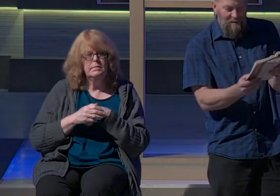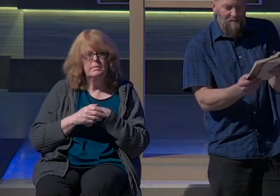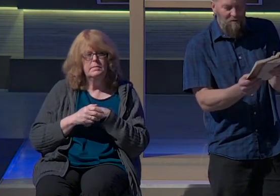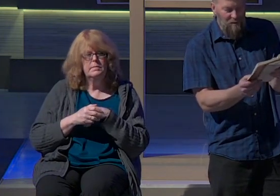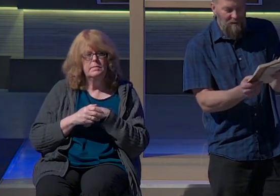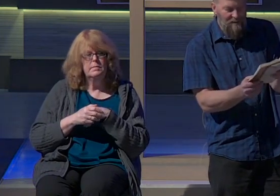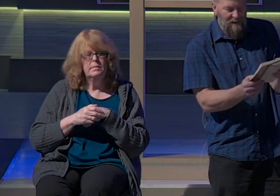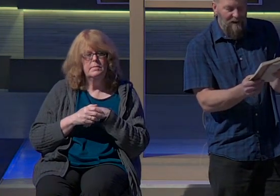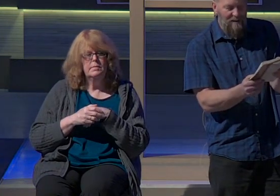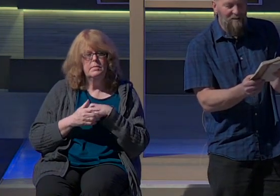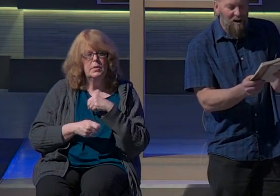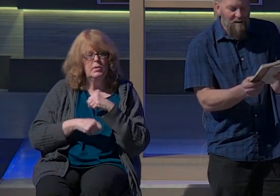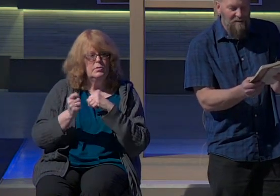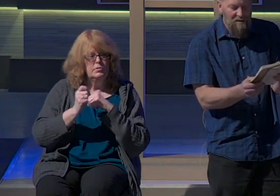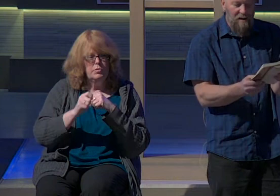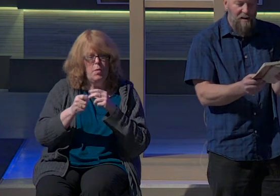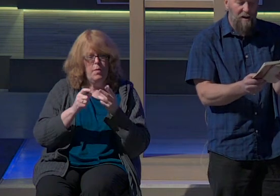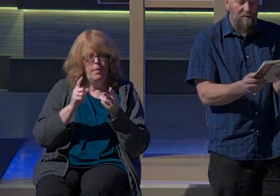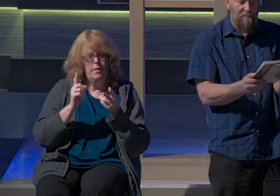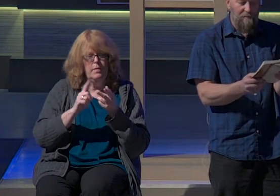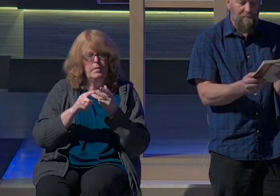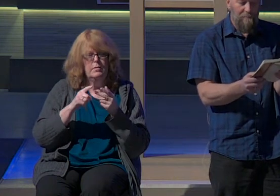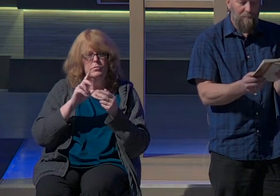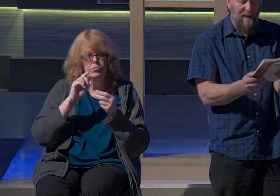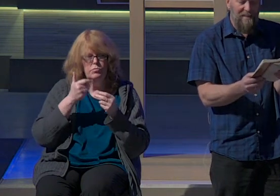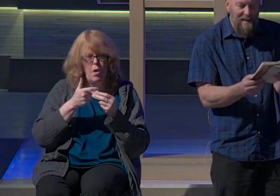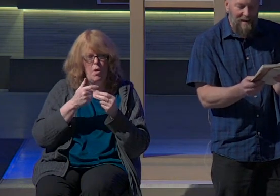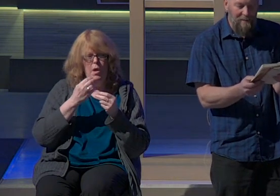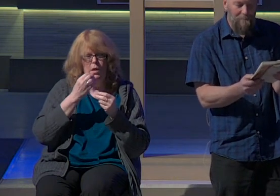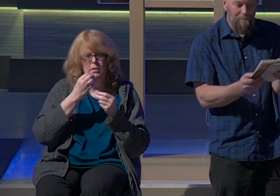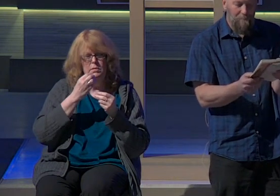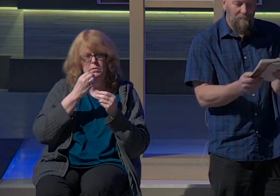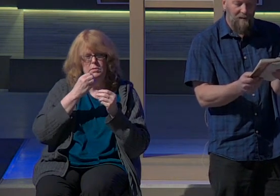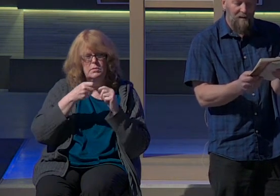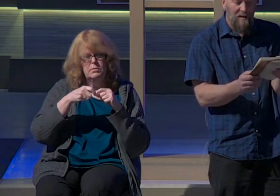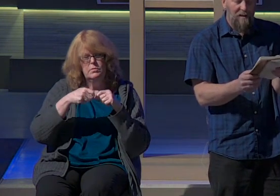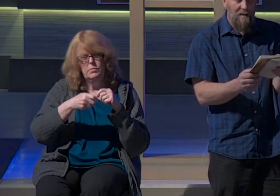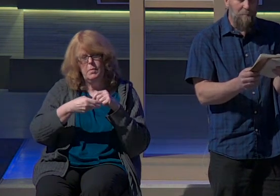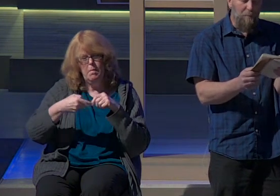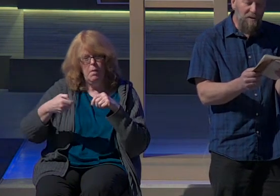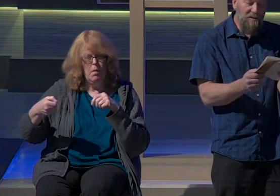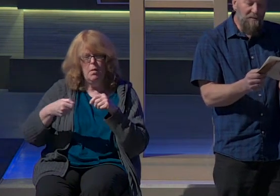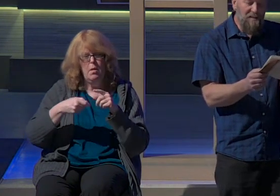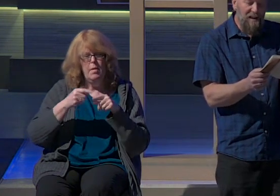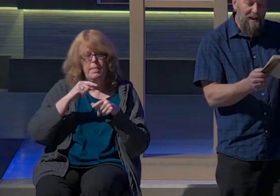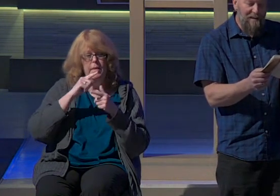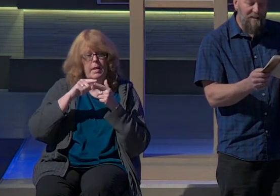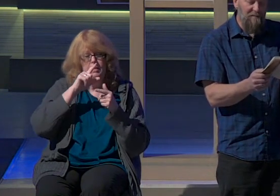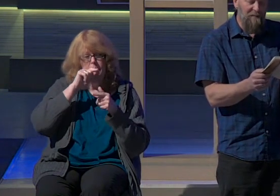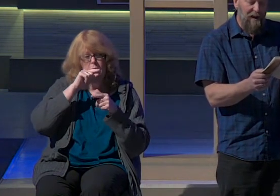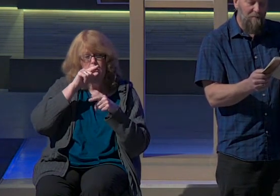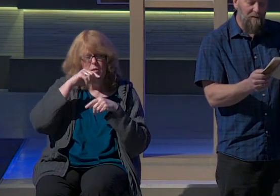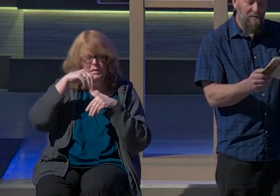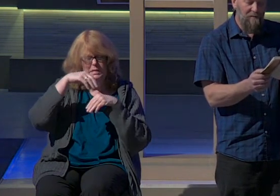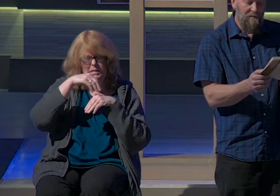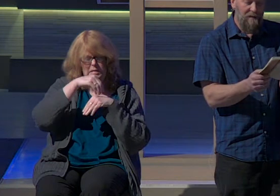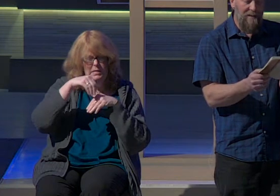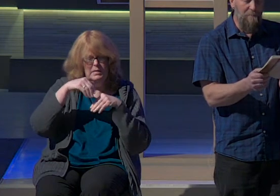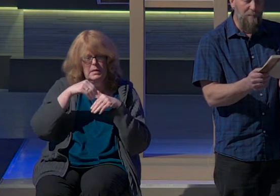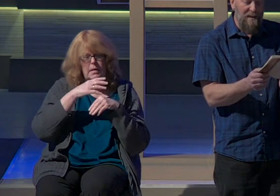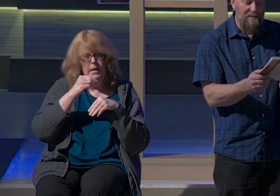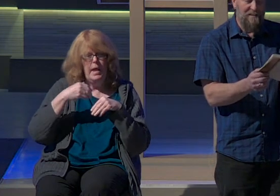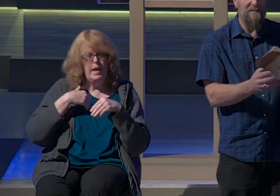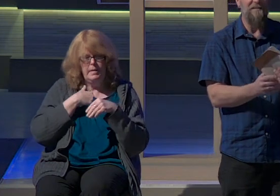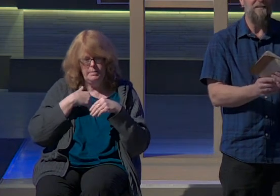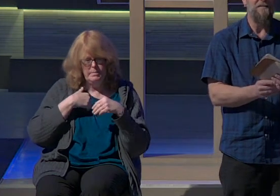right? The sword to slay, the dogs to drag off, and then the birds of the sky to devour and